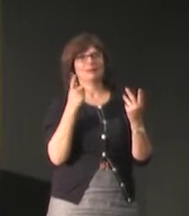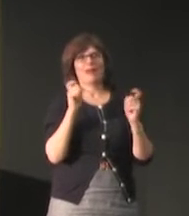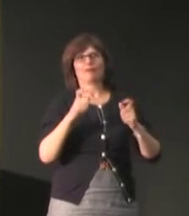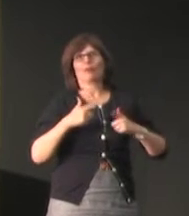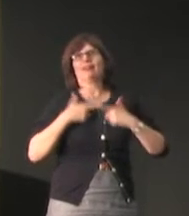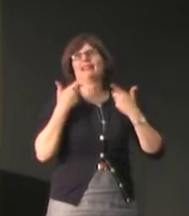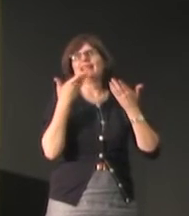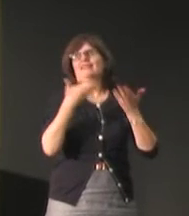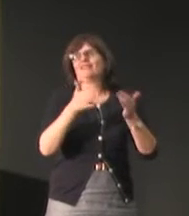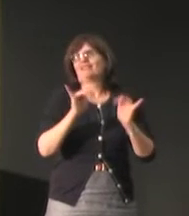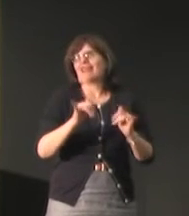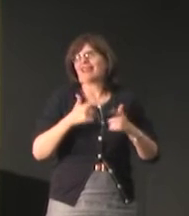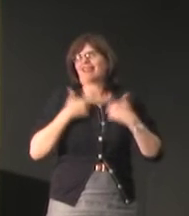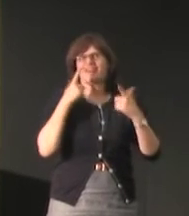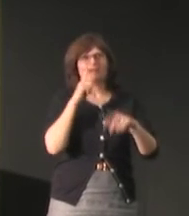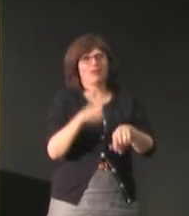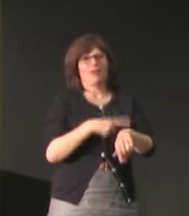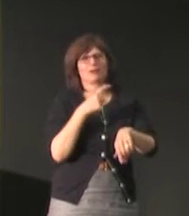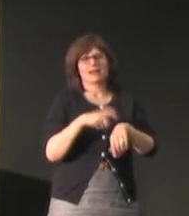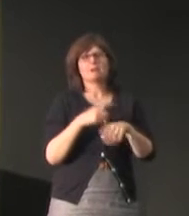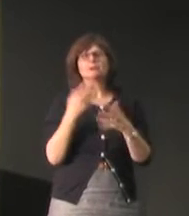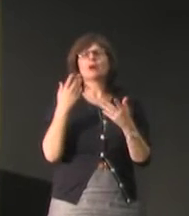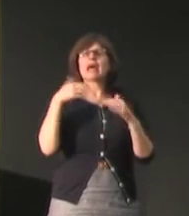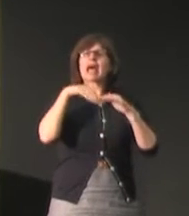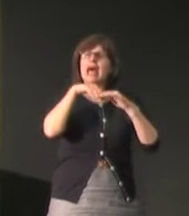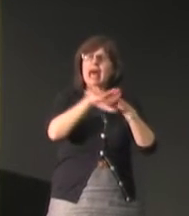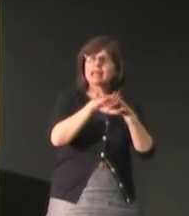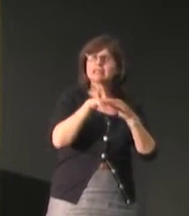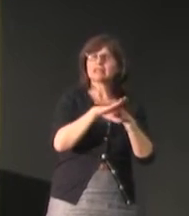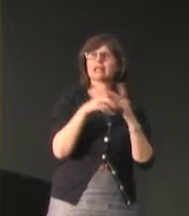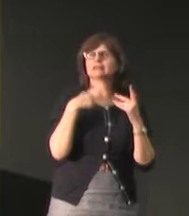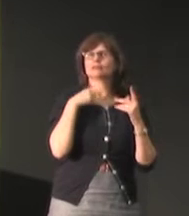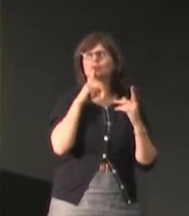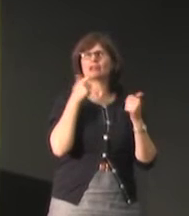at this point I think you have to live the life for a long time to understand that